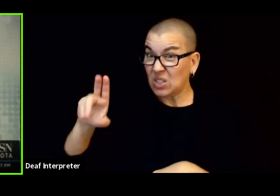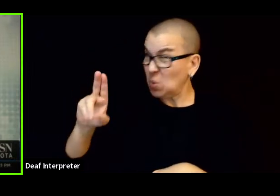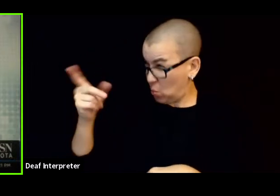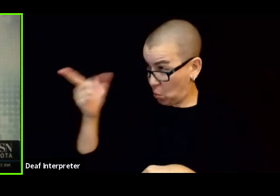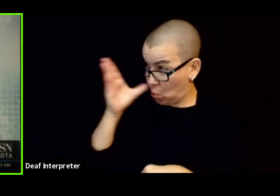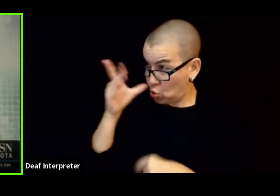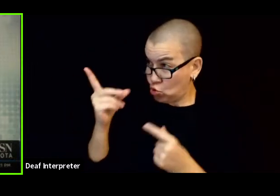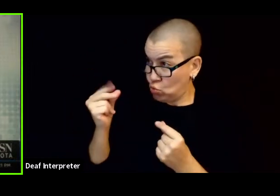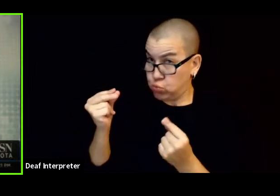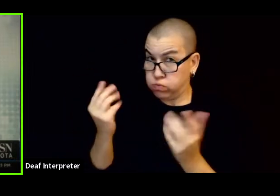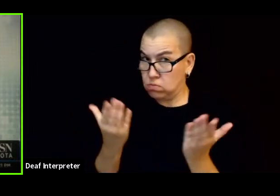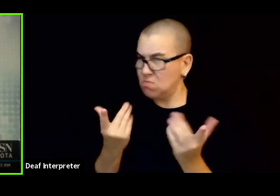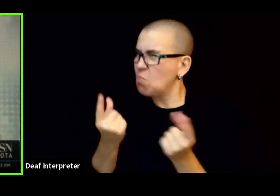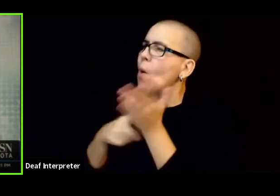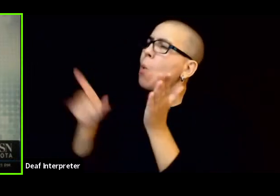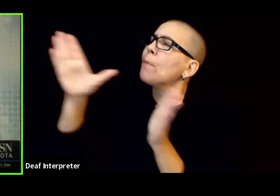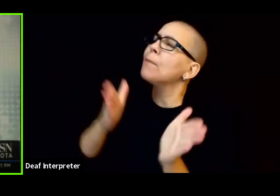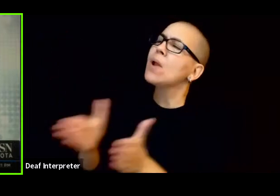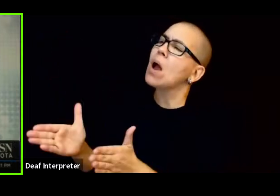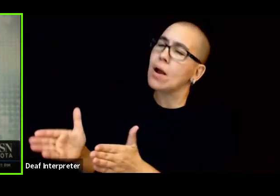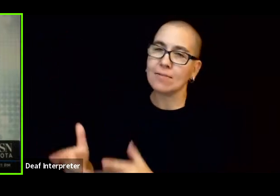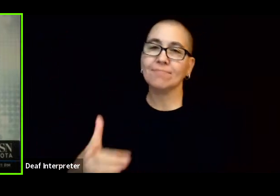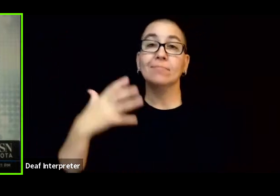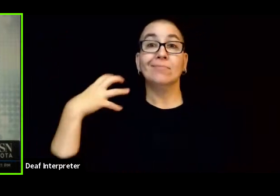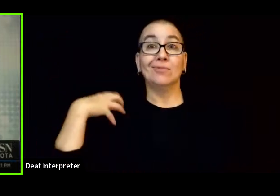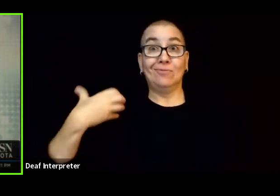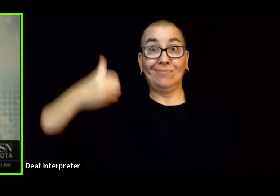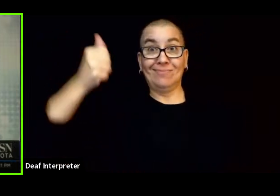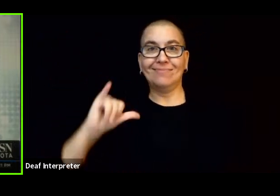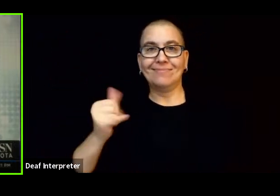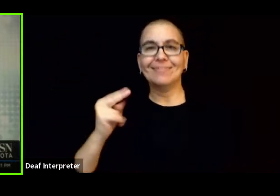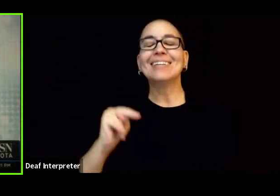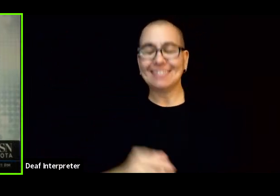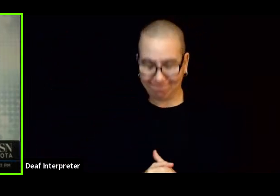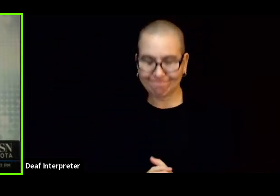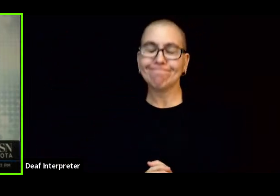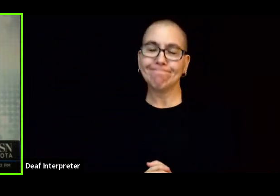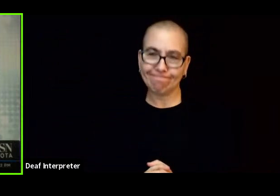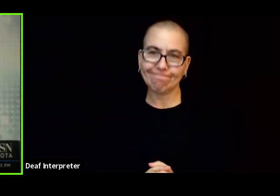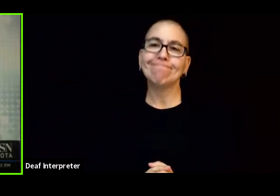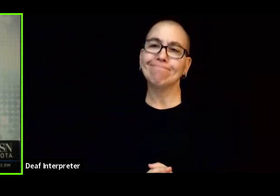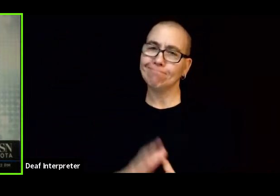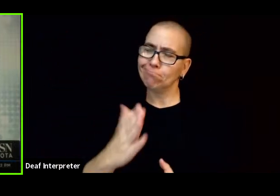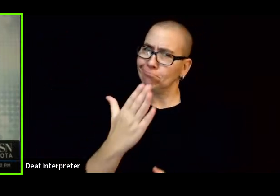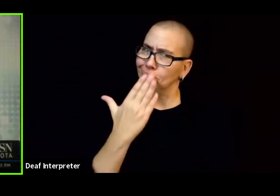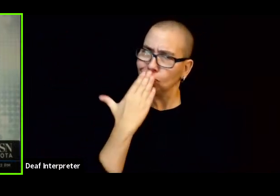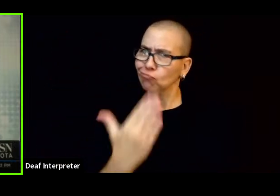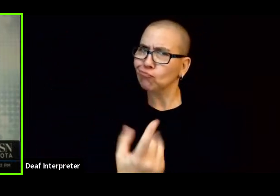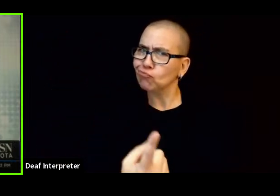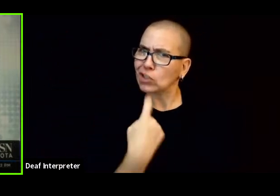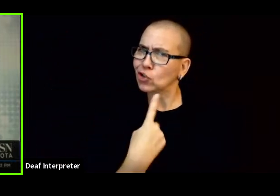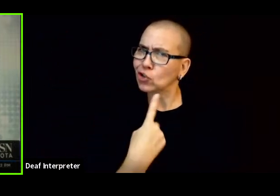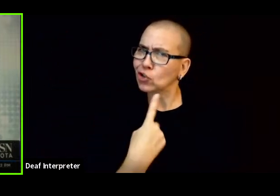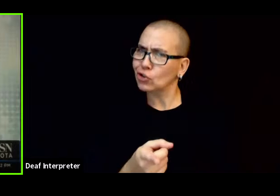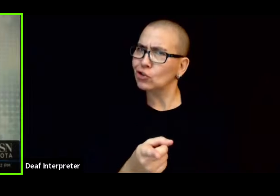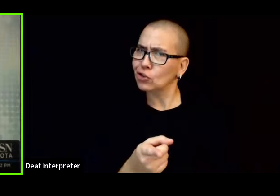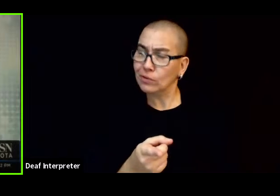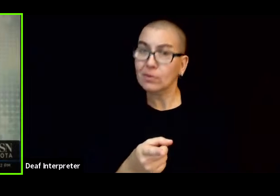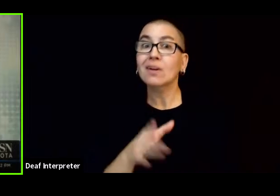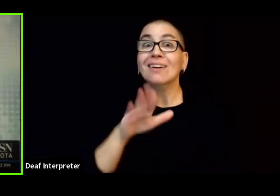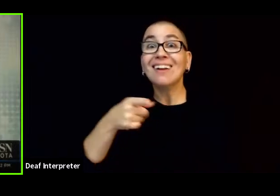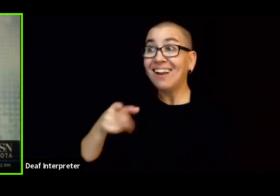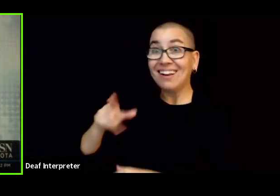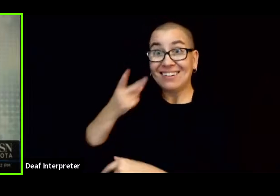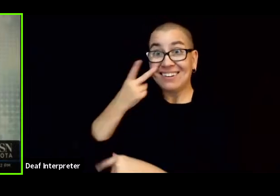And those updates to the dashboard, I think, reflect ongoing effort to make sure that the